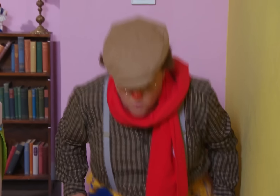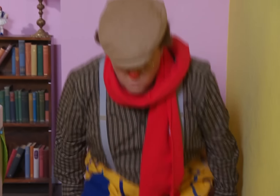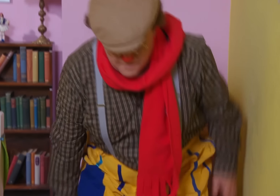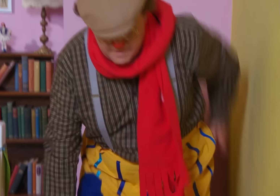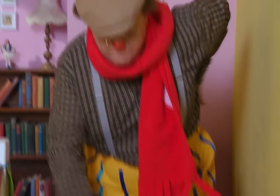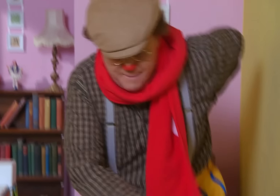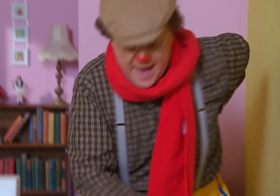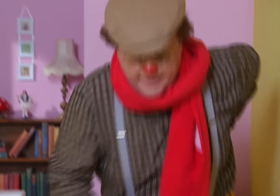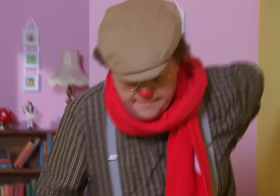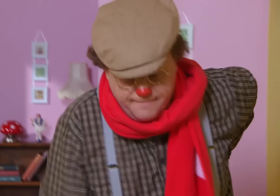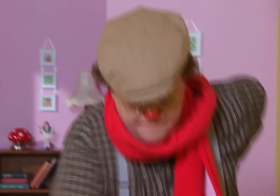Back!